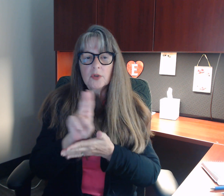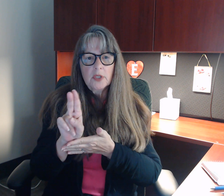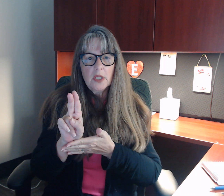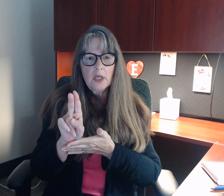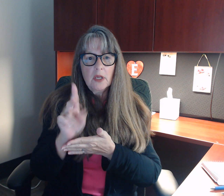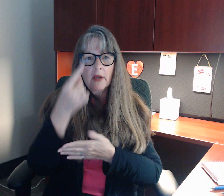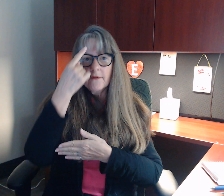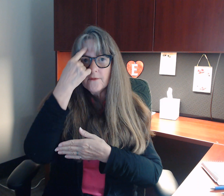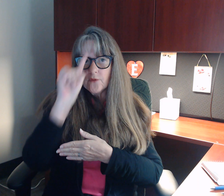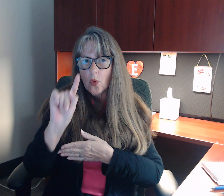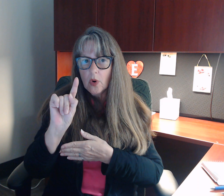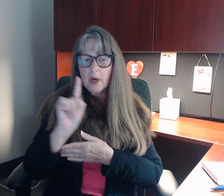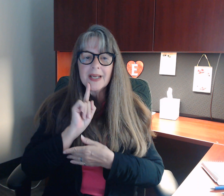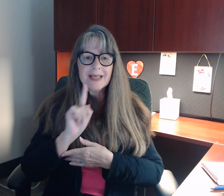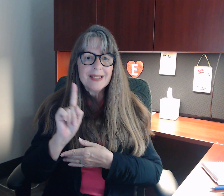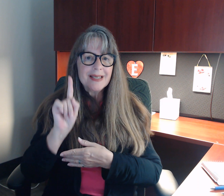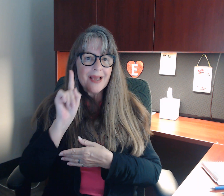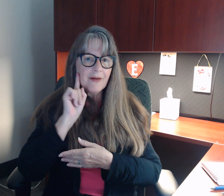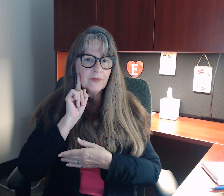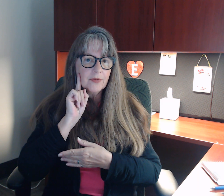university for deaf.